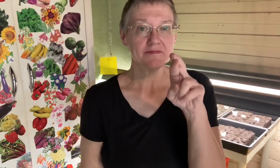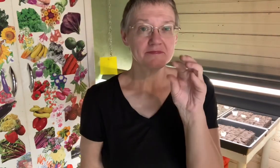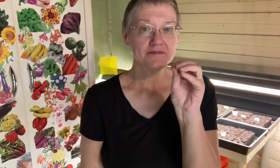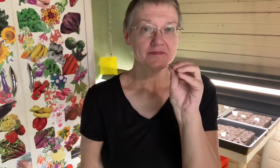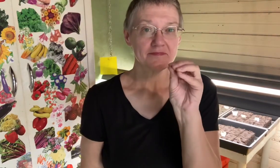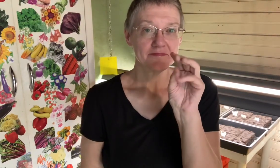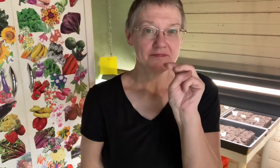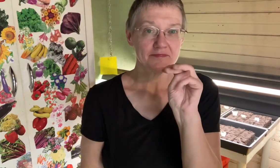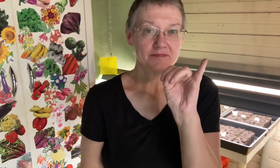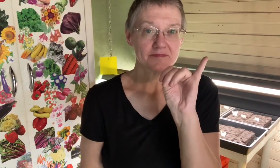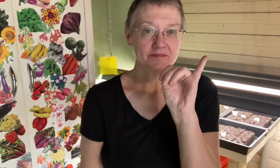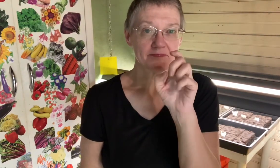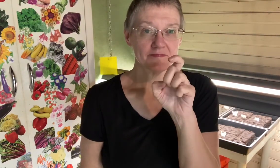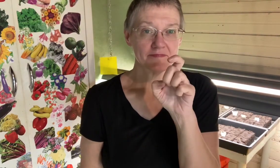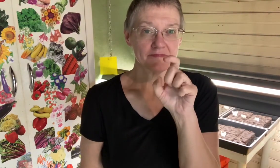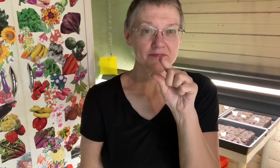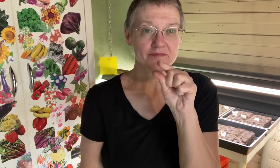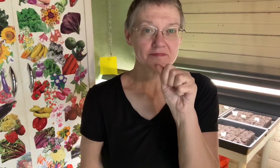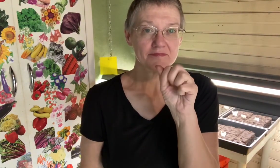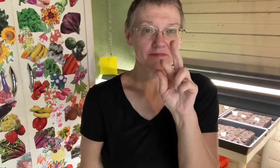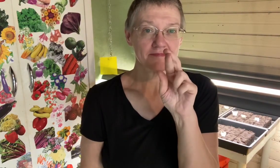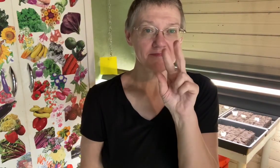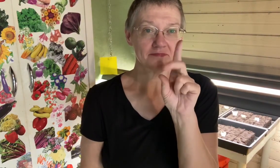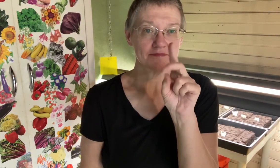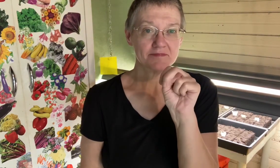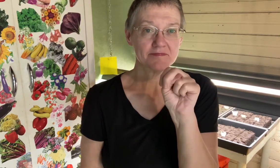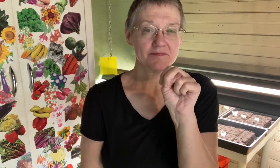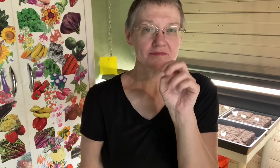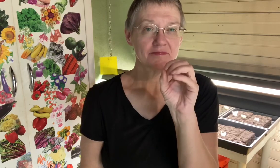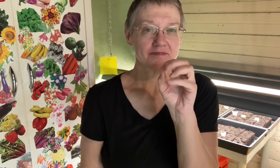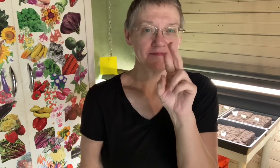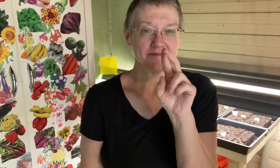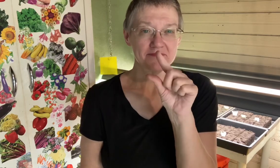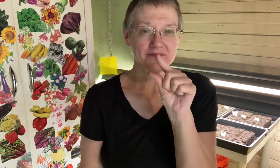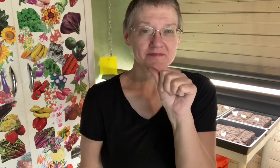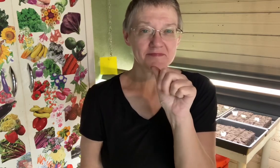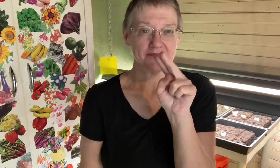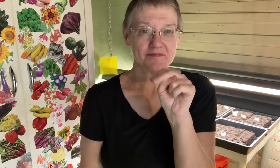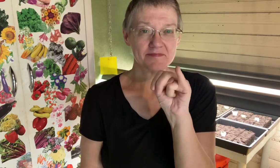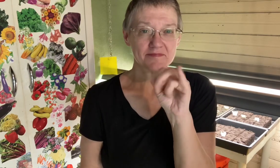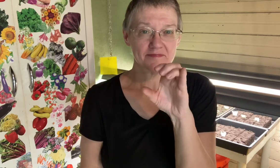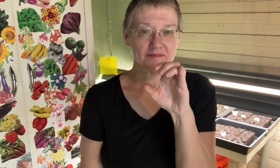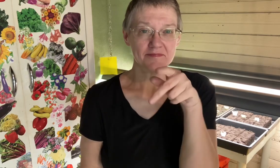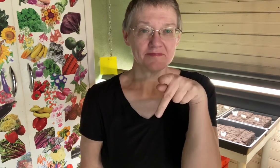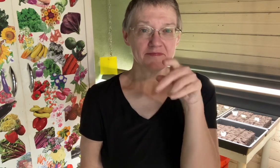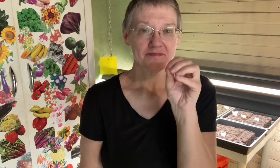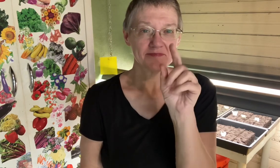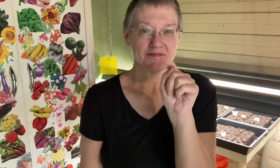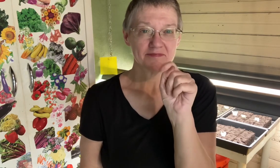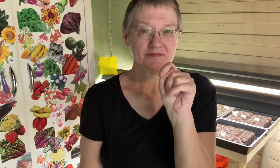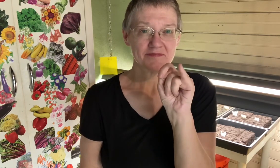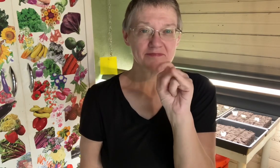It's ProMix organic garden potting soil.